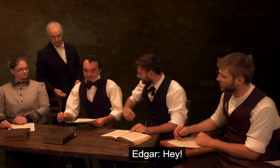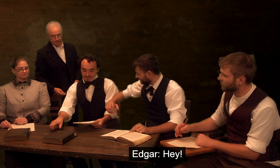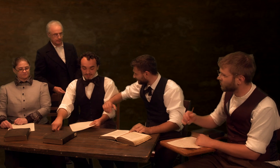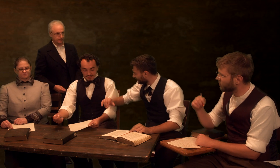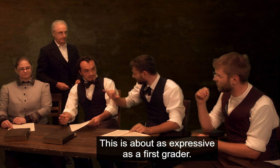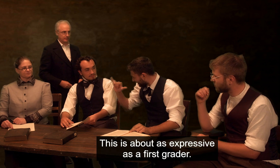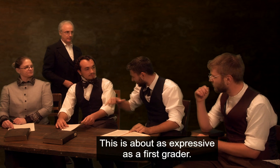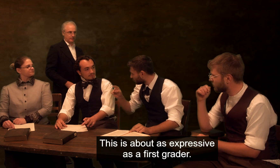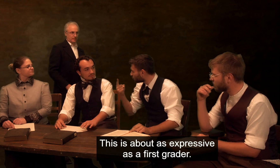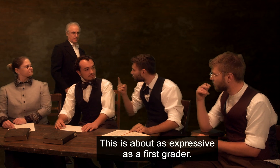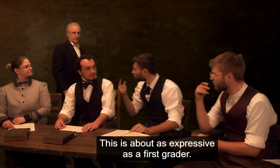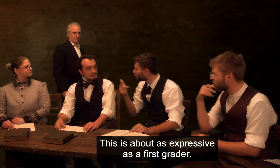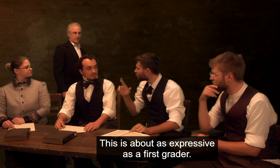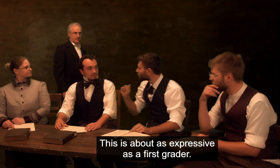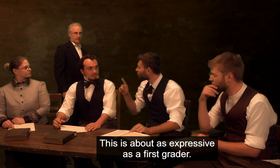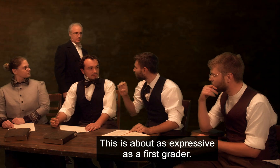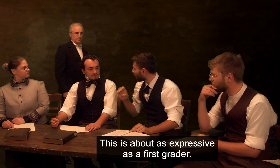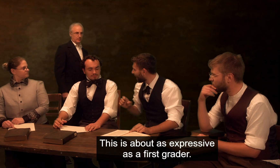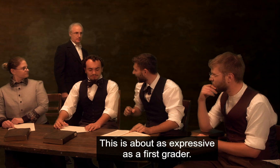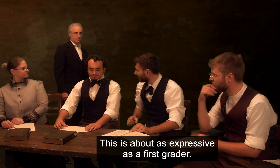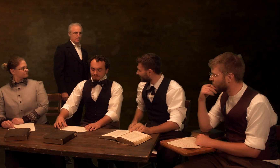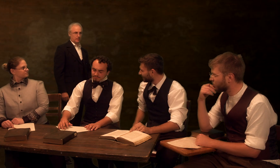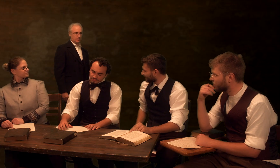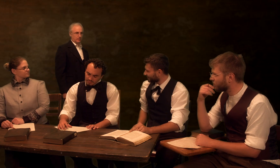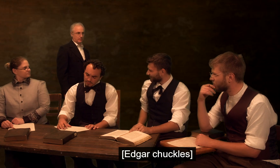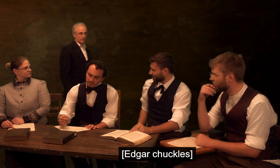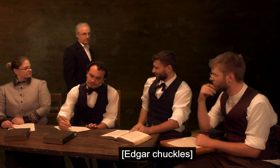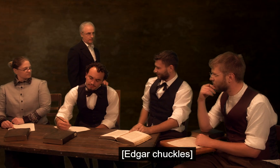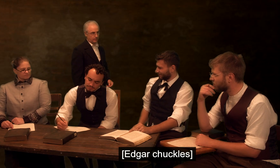Hey, this is about as expressive as a first grader.